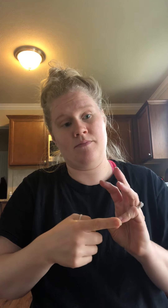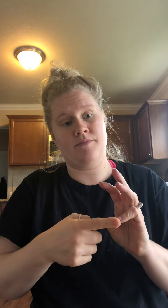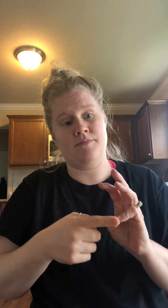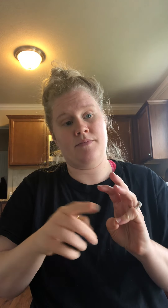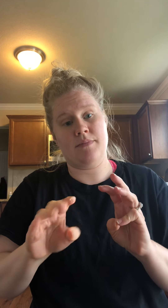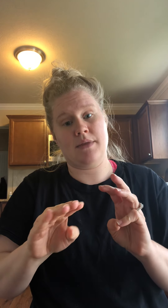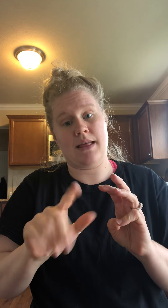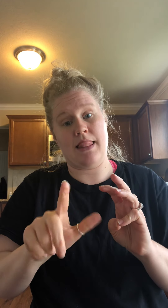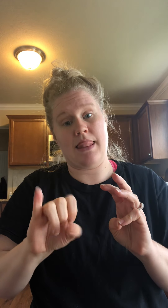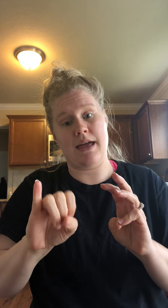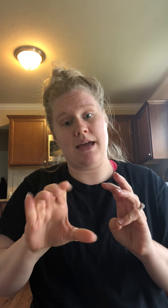lice,